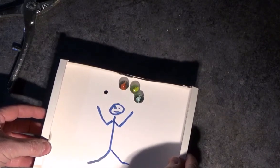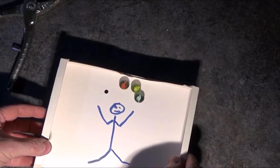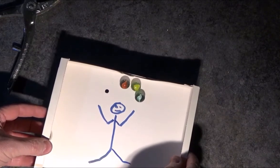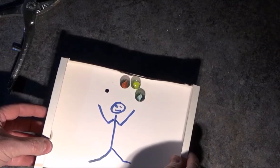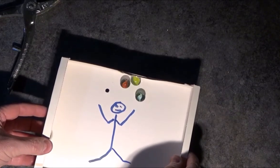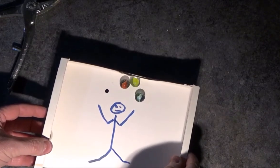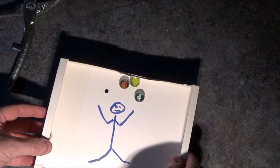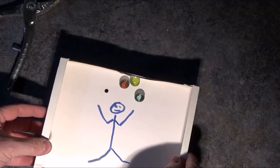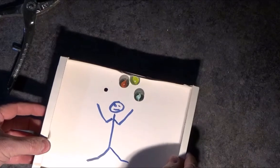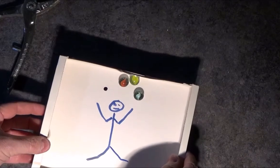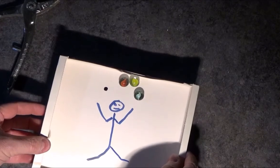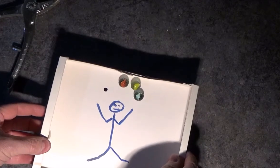oh dear, not yet.